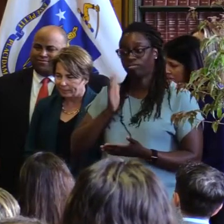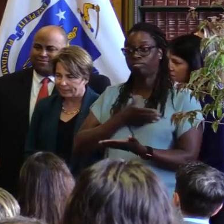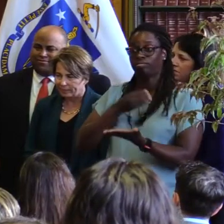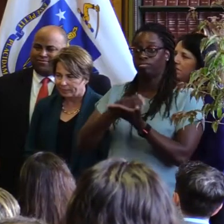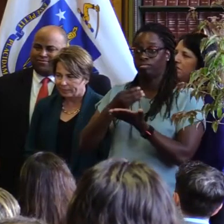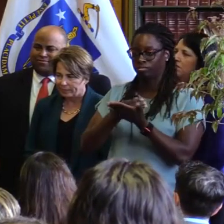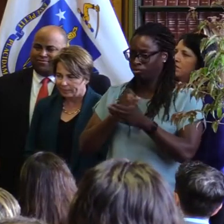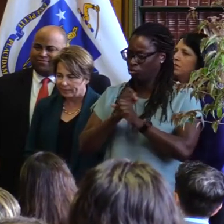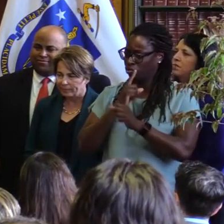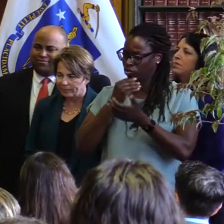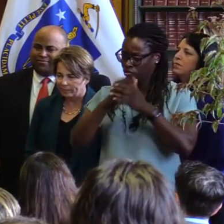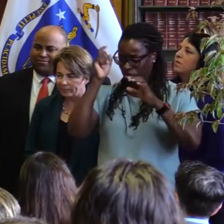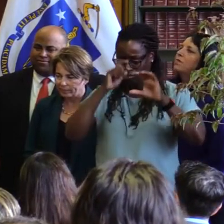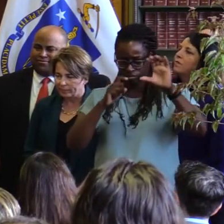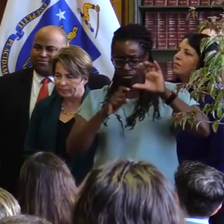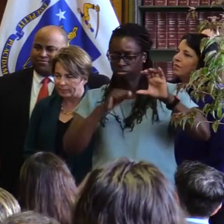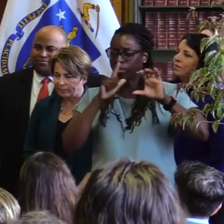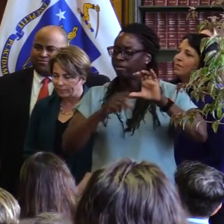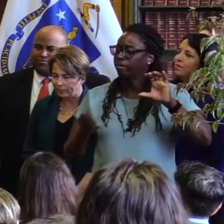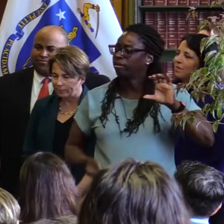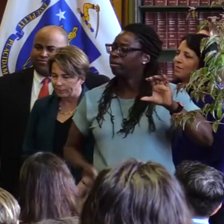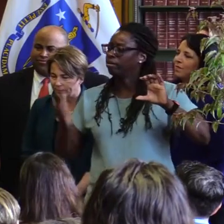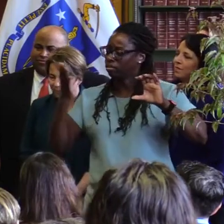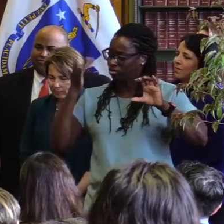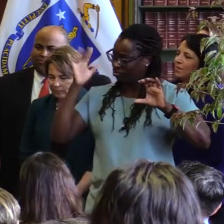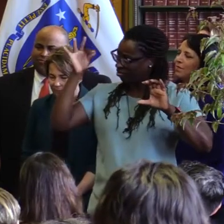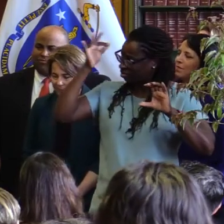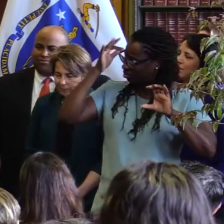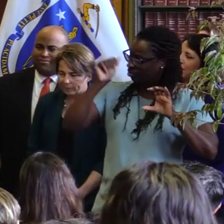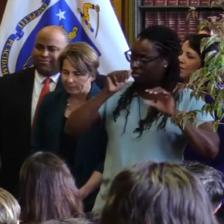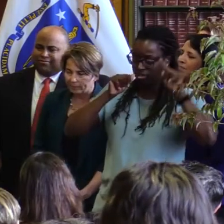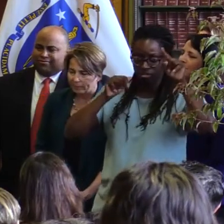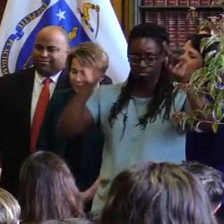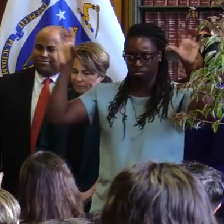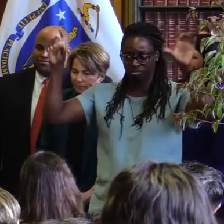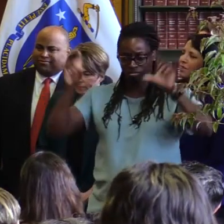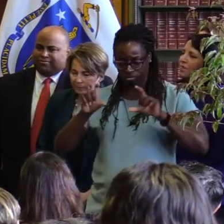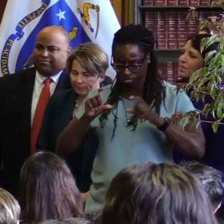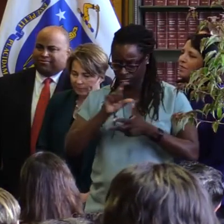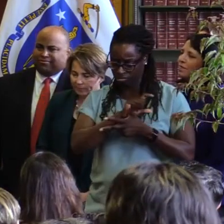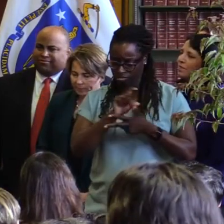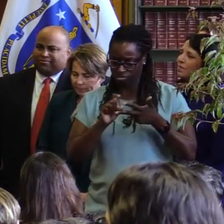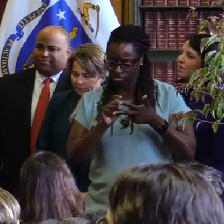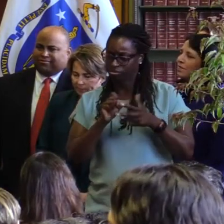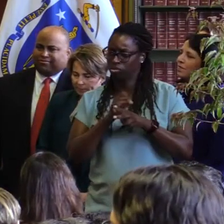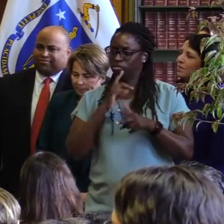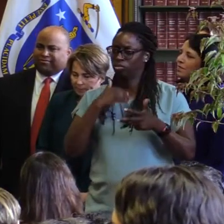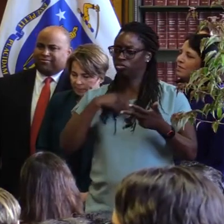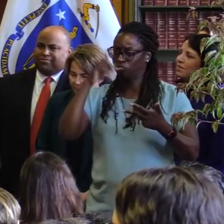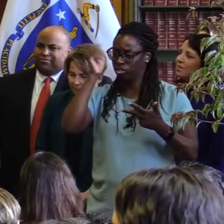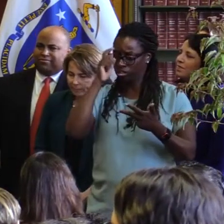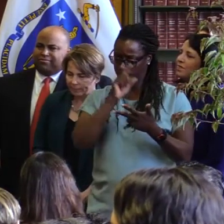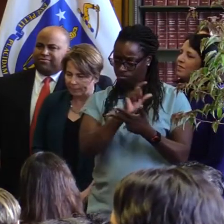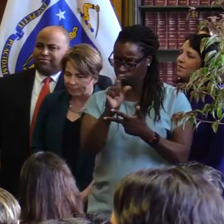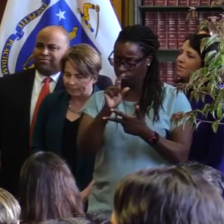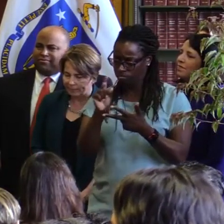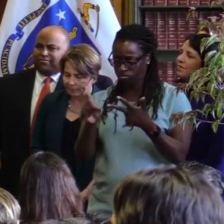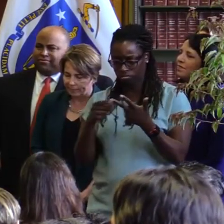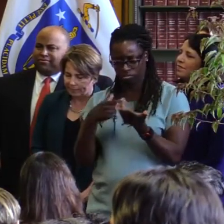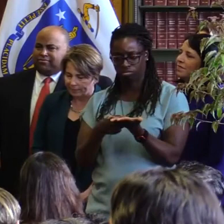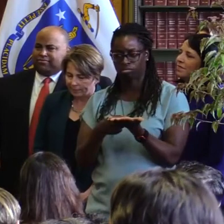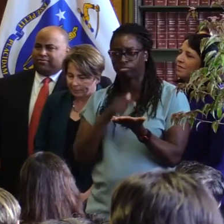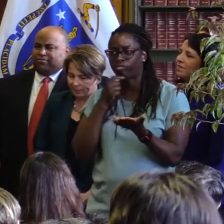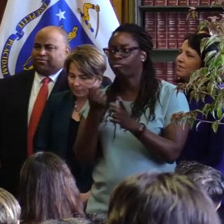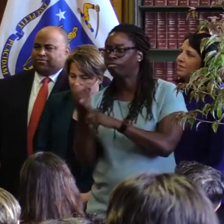the federal and private money to help equitably clean up buildings across Massachusetts. It is